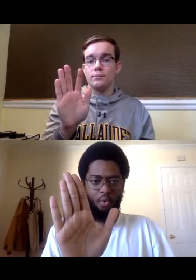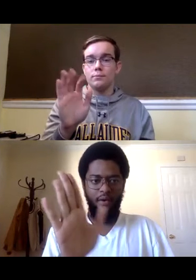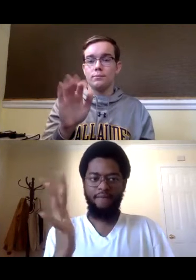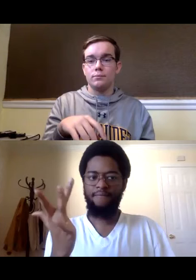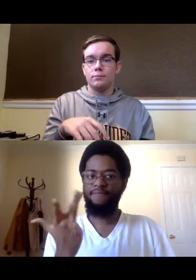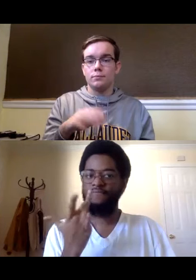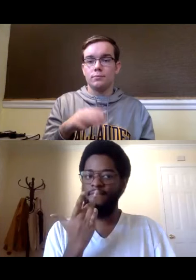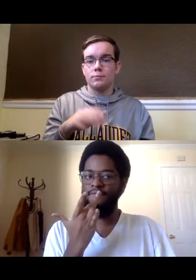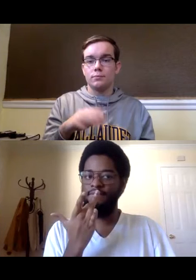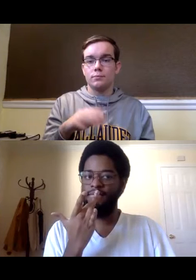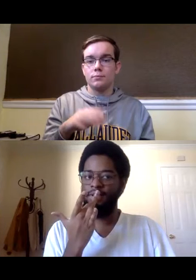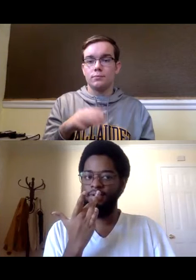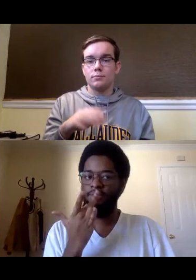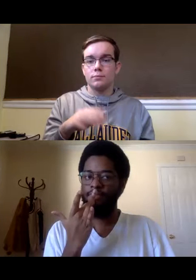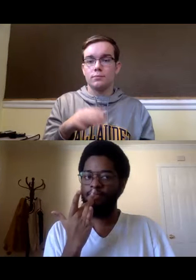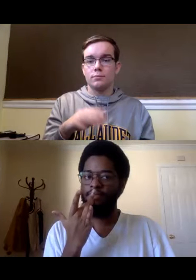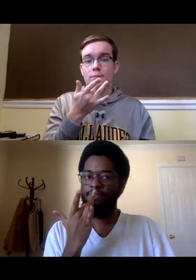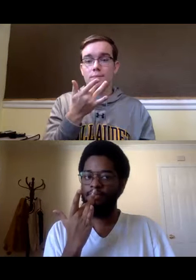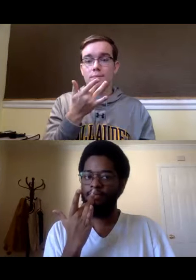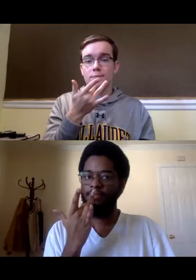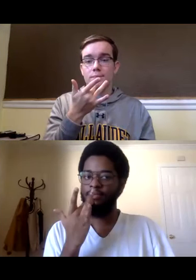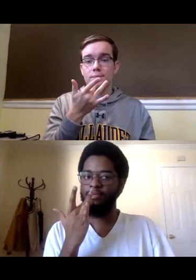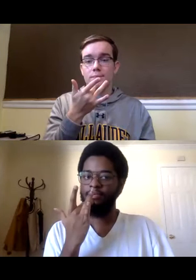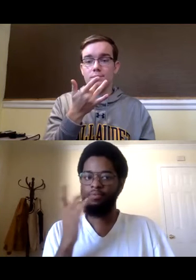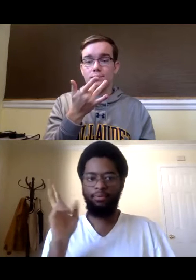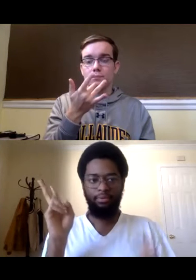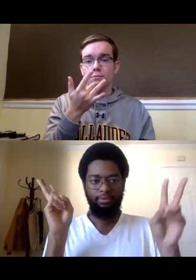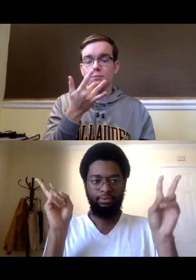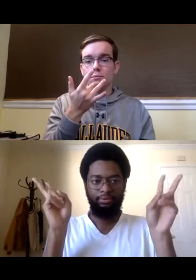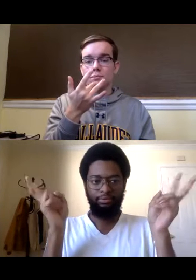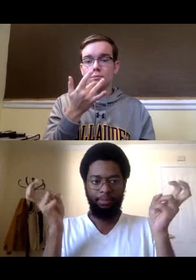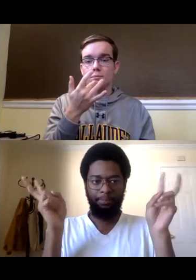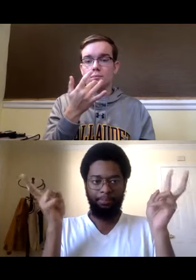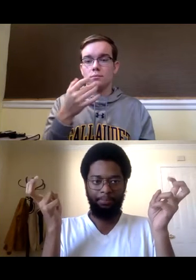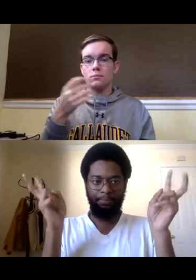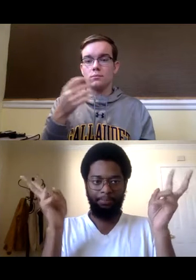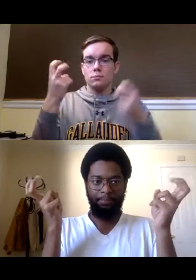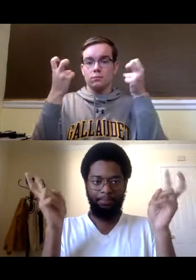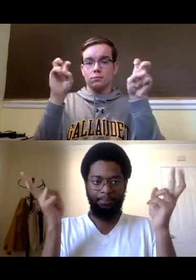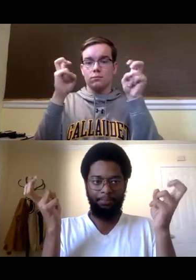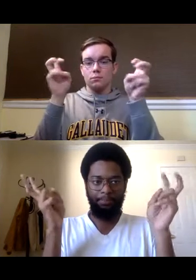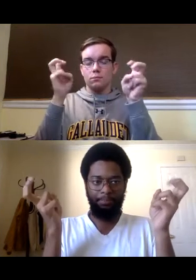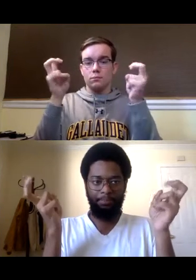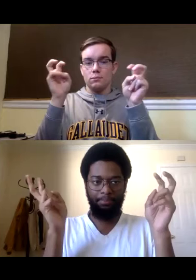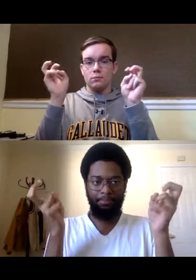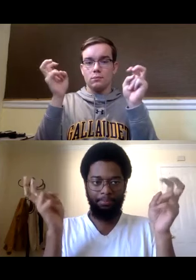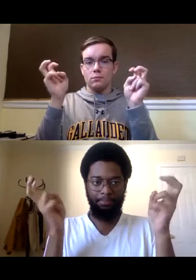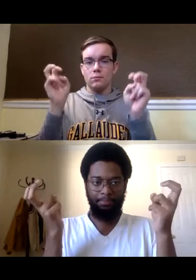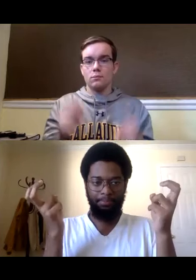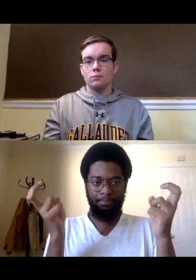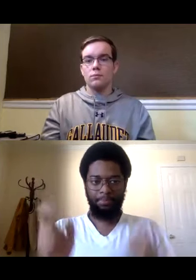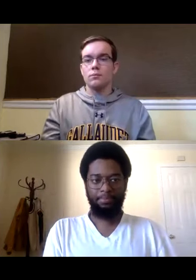Point to the possessive pronoun and then preference or favorite, and this sign for